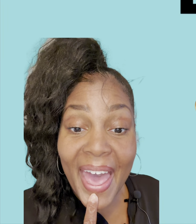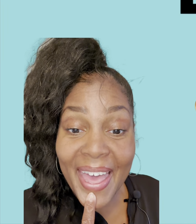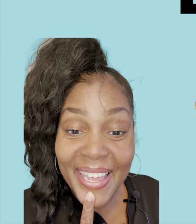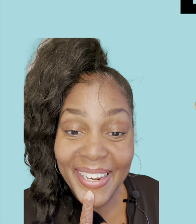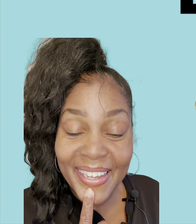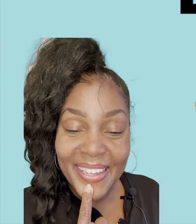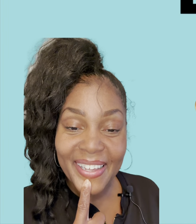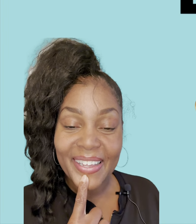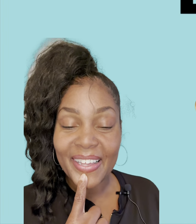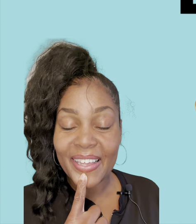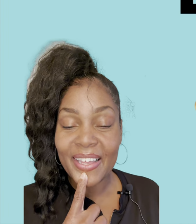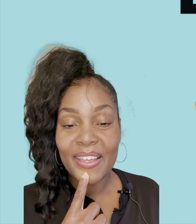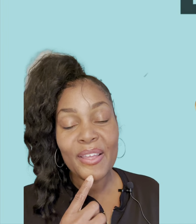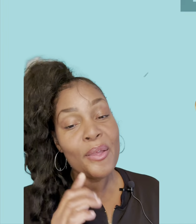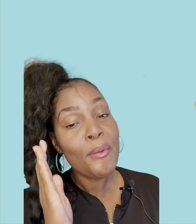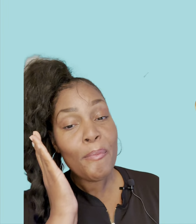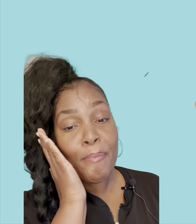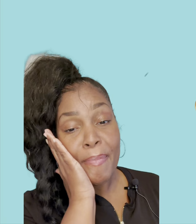Bed.